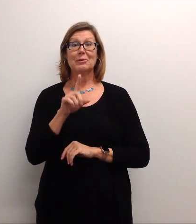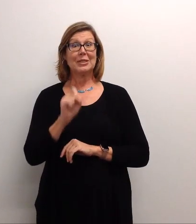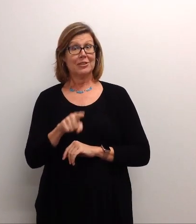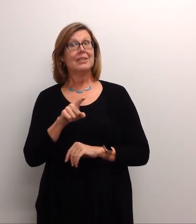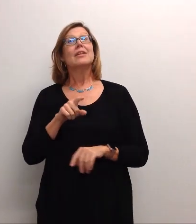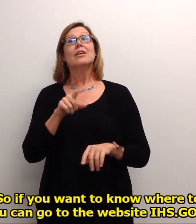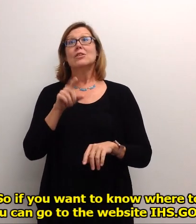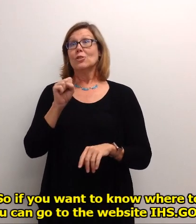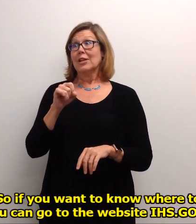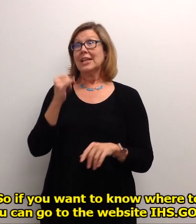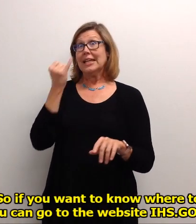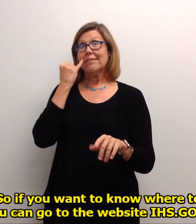Good question.